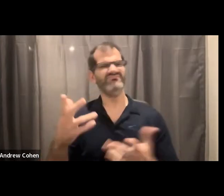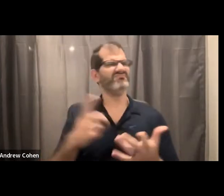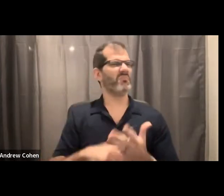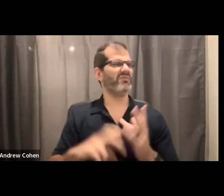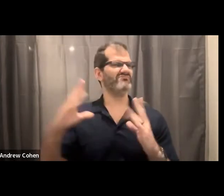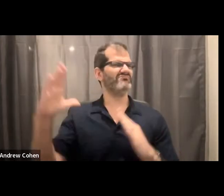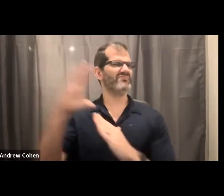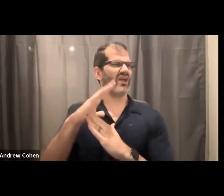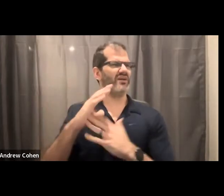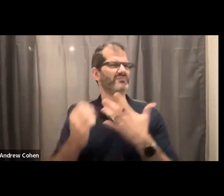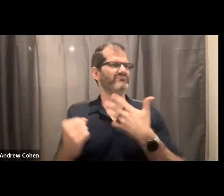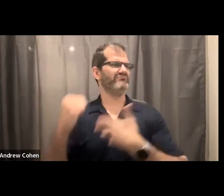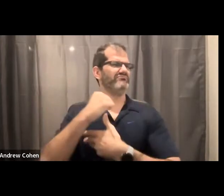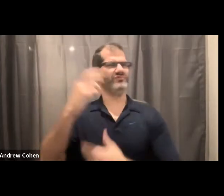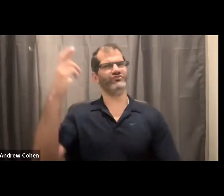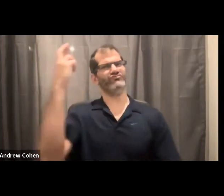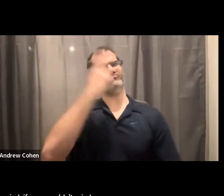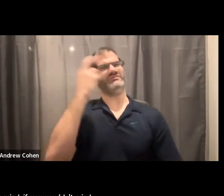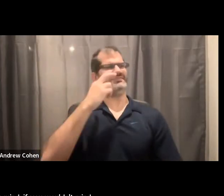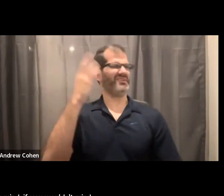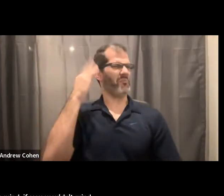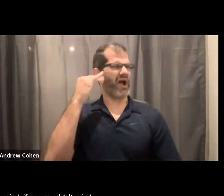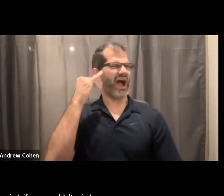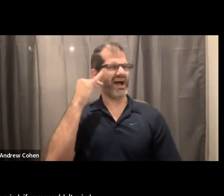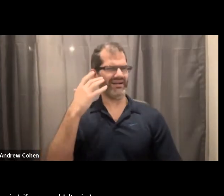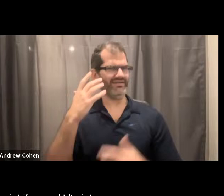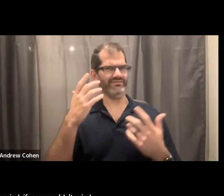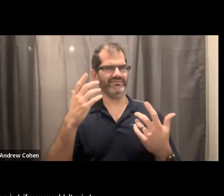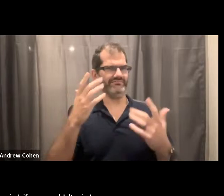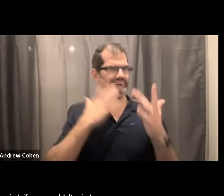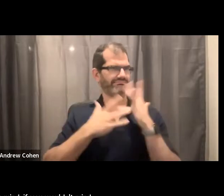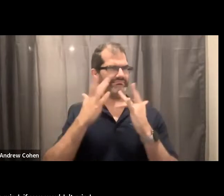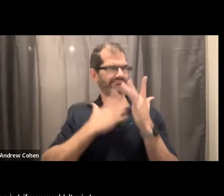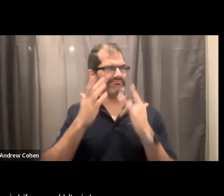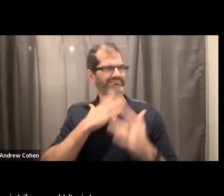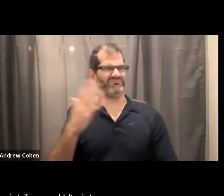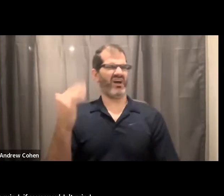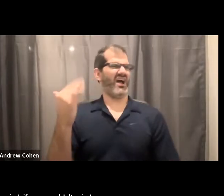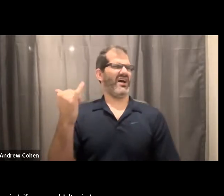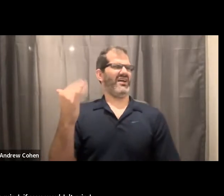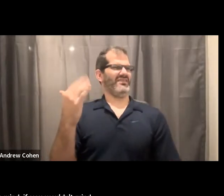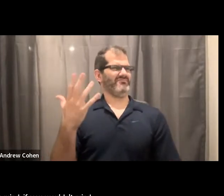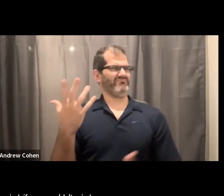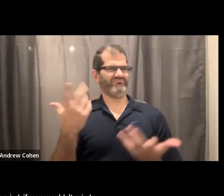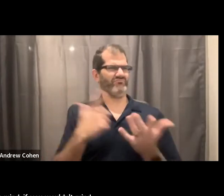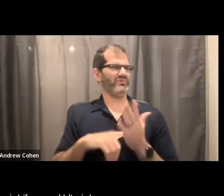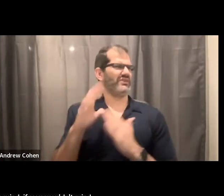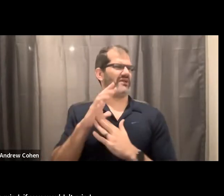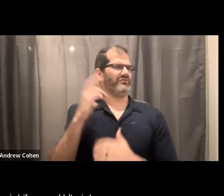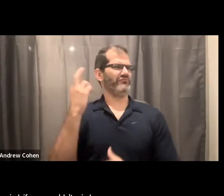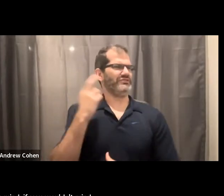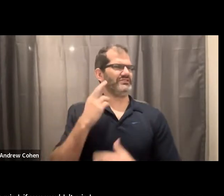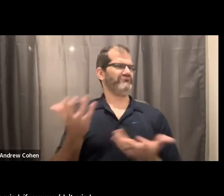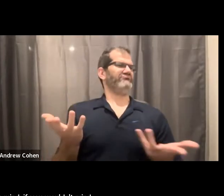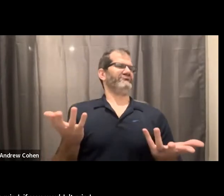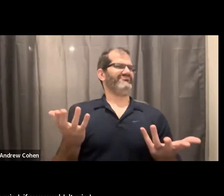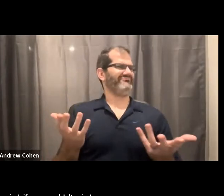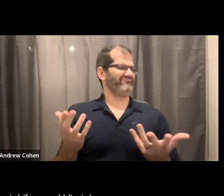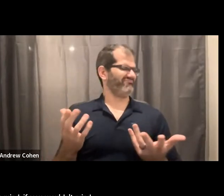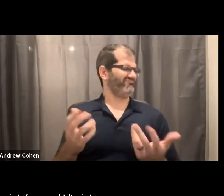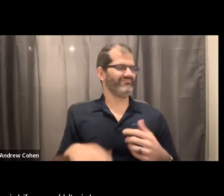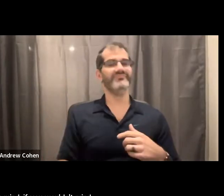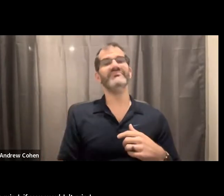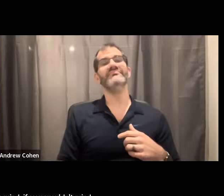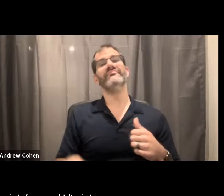The first being, what is the number one reason that there is an interpreter shortage?